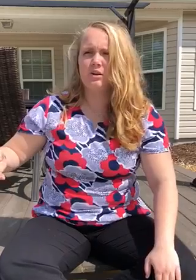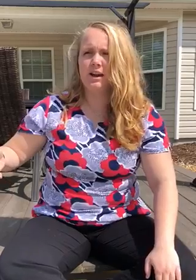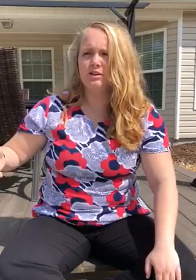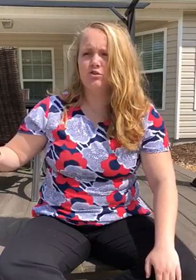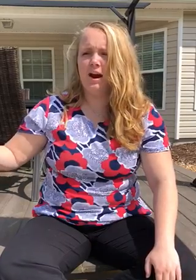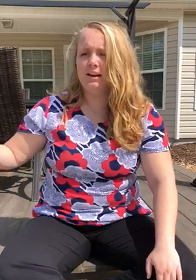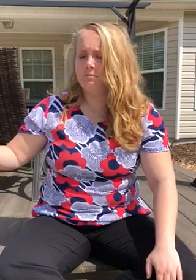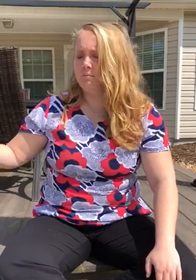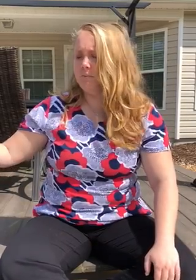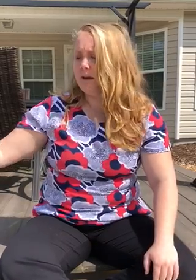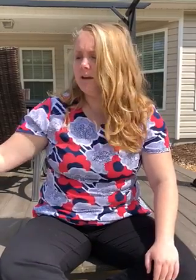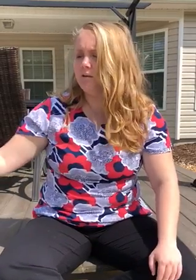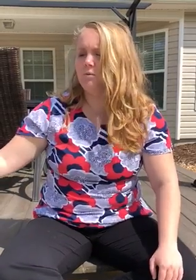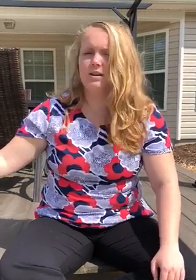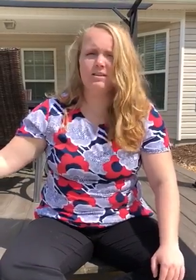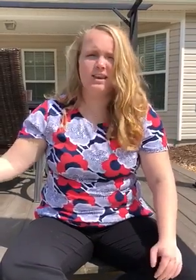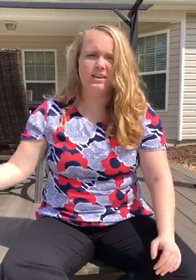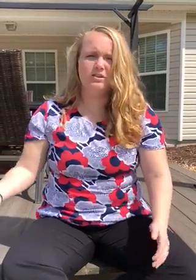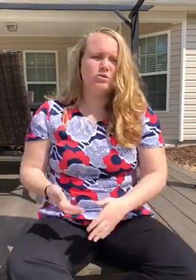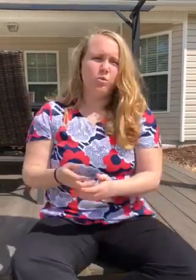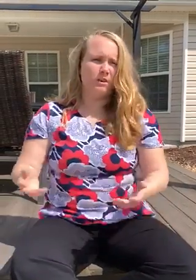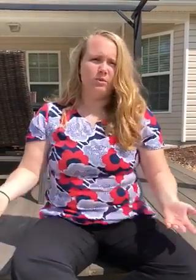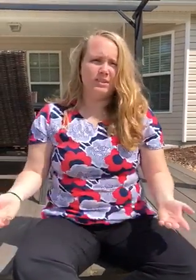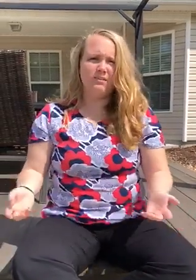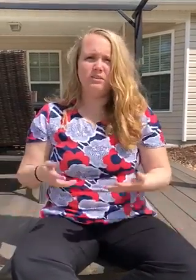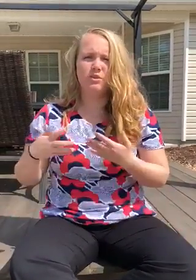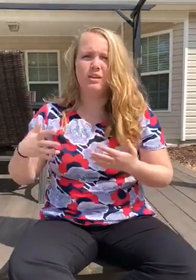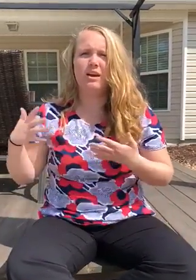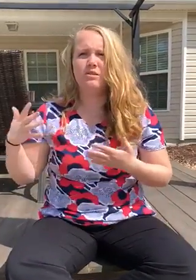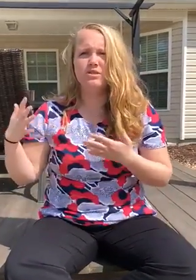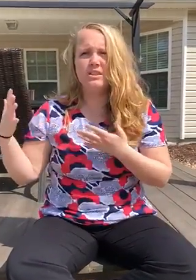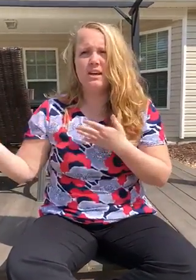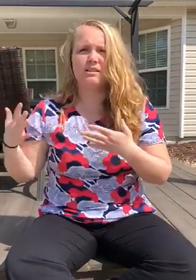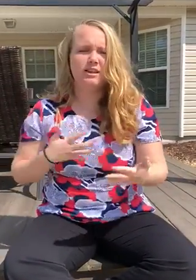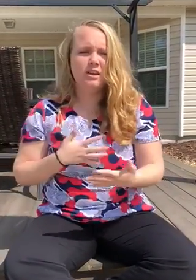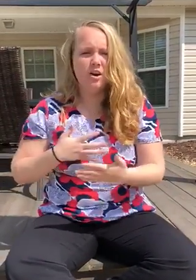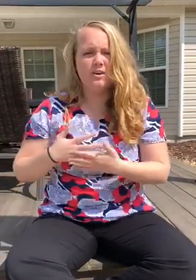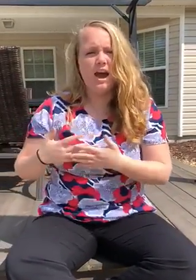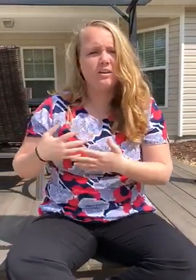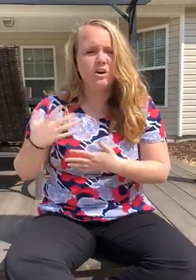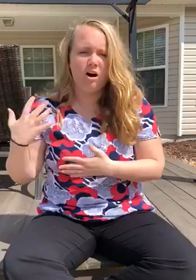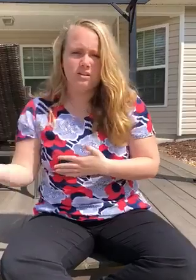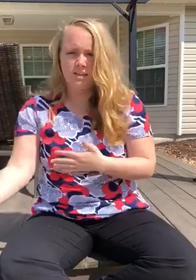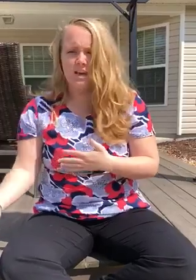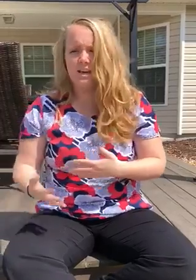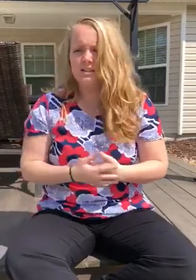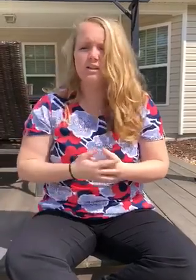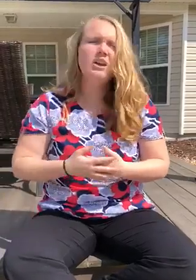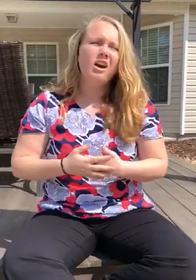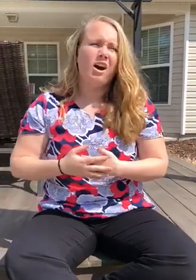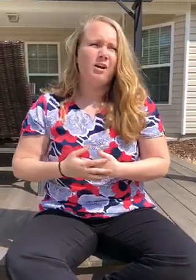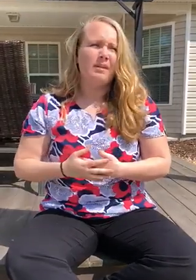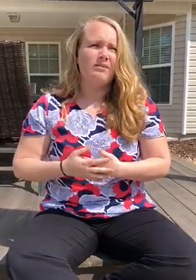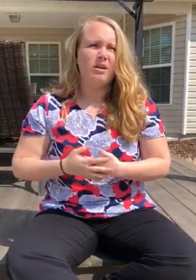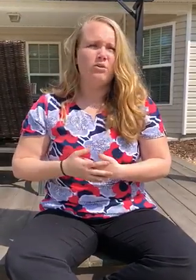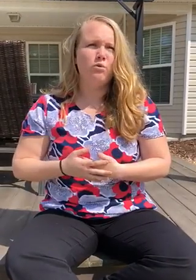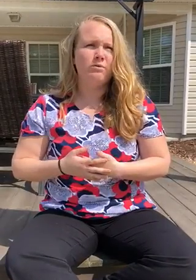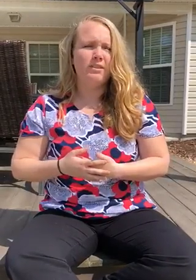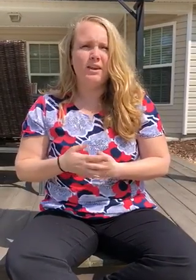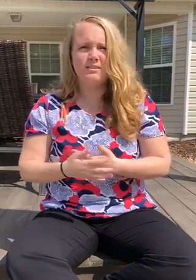like trained in being with kids 24/7, so they understand the lingo and how to talk to the kids, and they have a lot of cool fun things that they